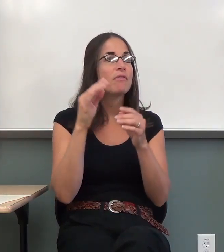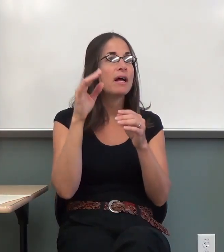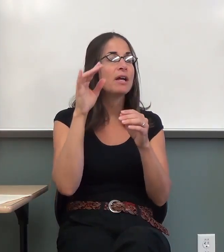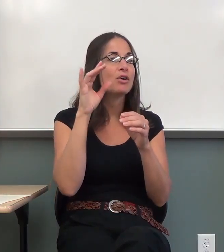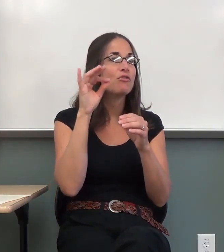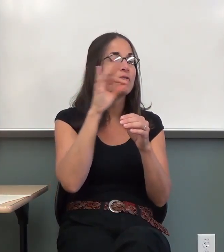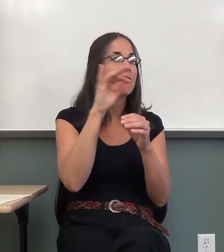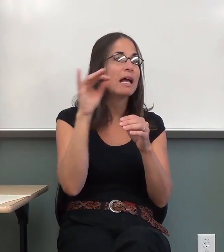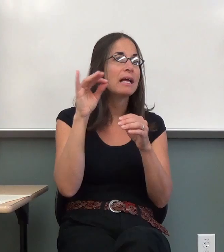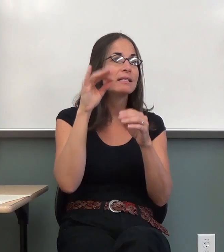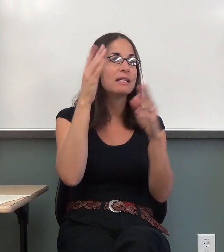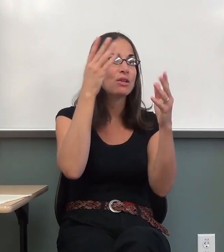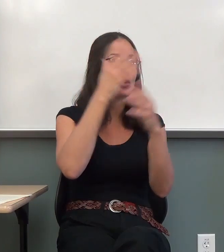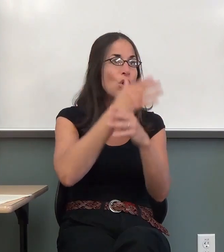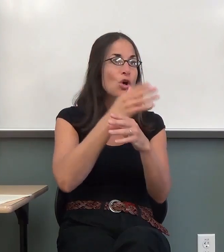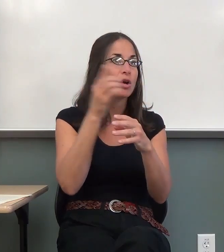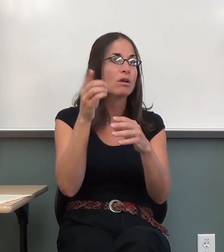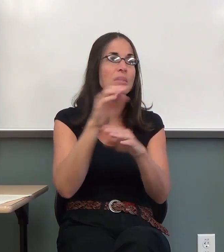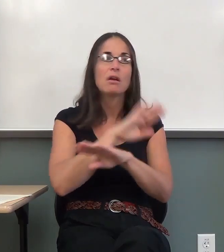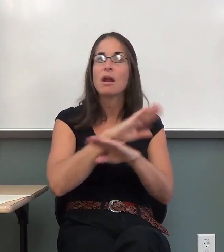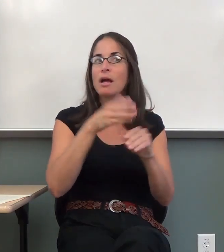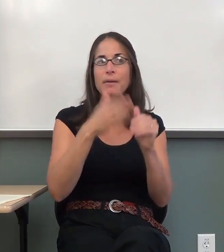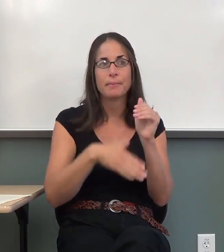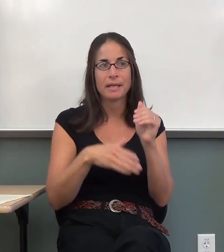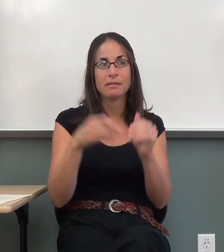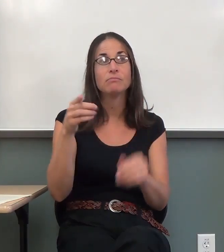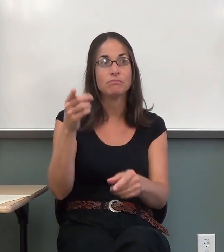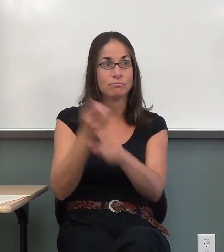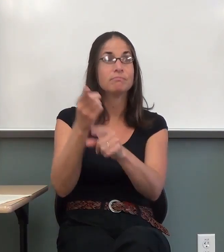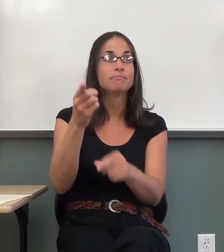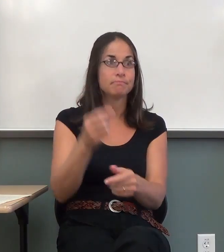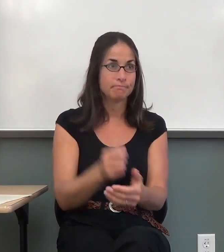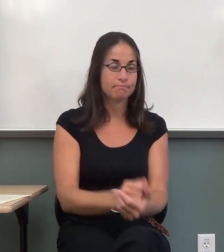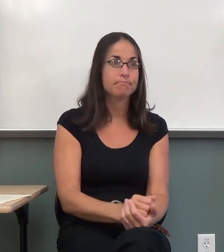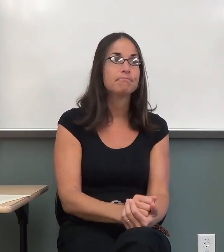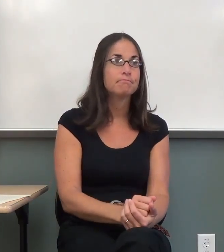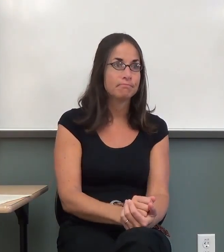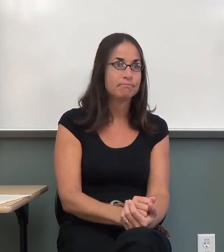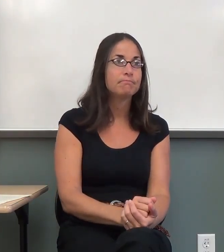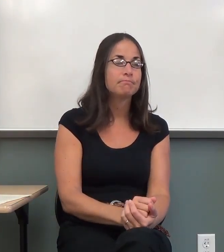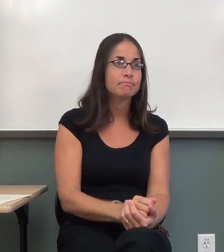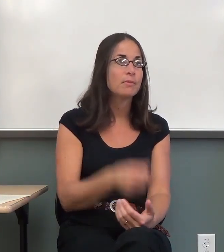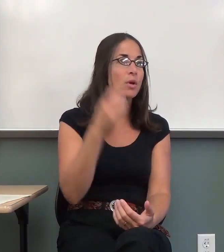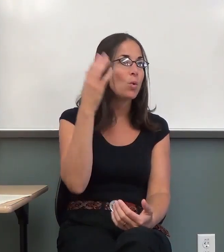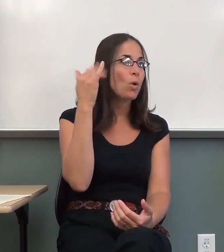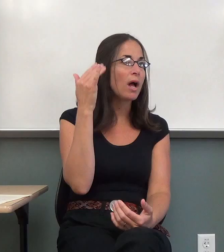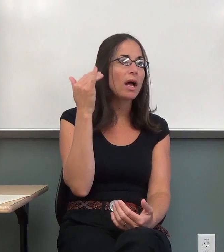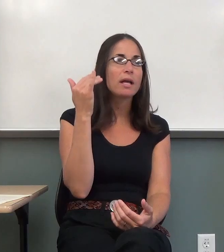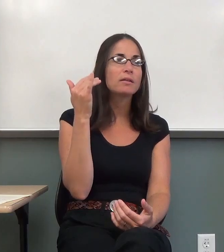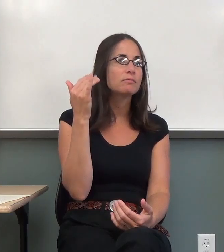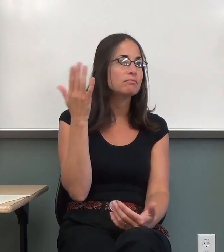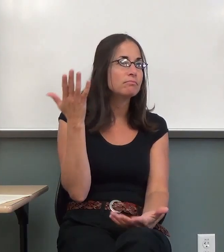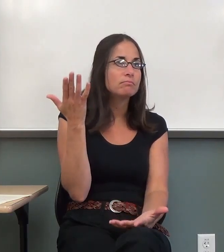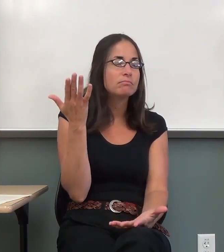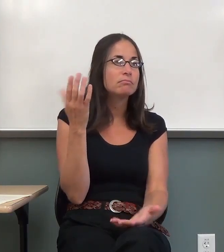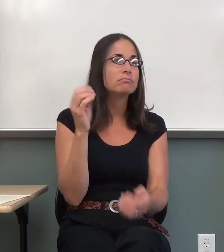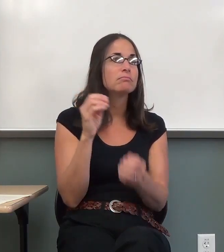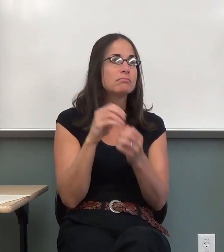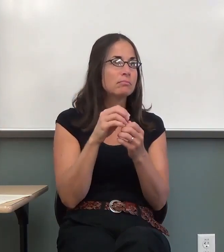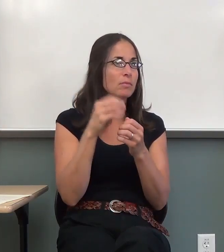Incomplete or complete, Saul? Incomplete. Incomplete. Why? Don't worry about the notes. We'll get back to those. Focus on what we're doing in class right